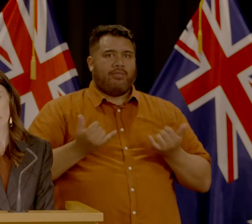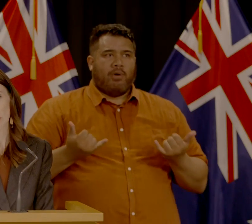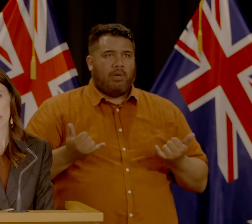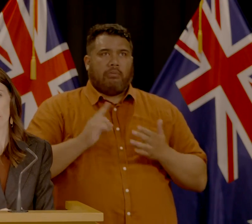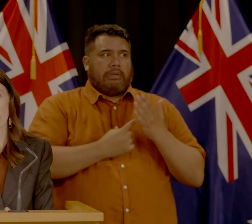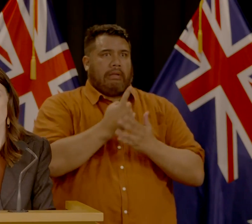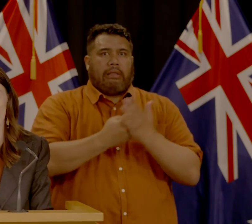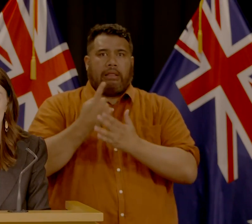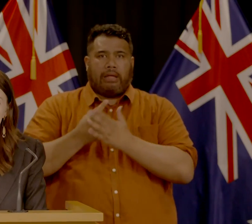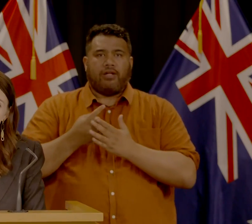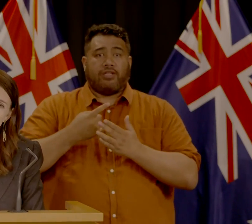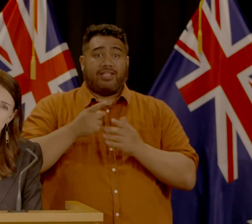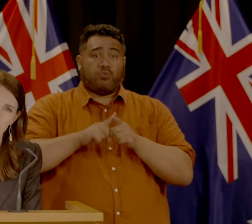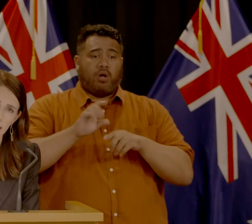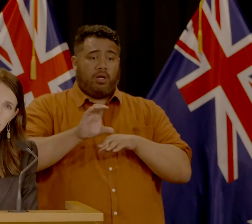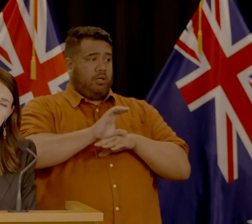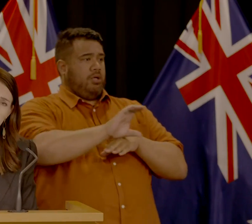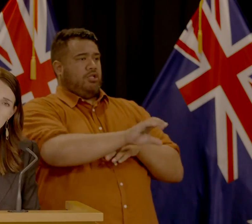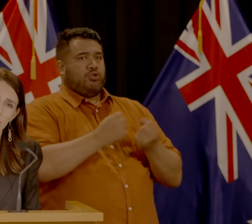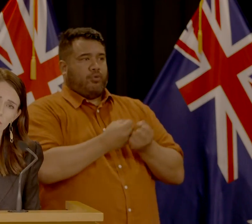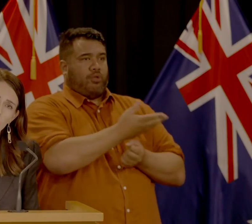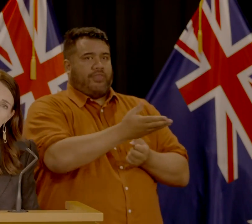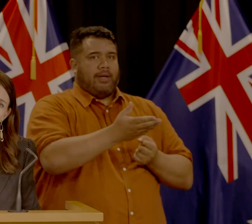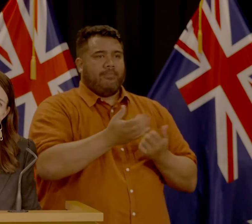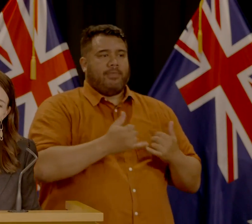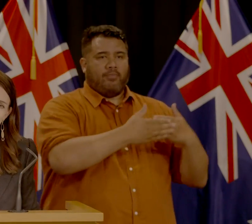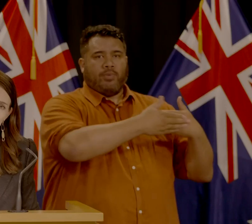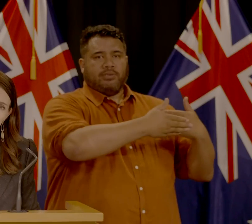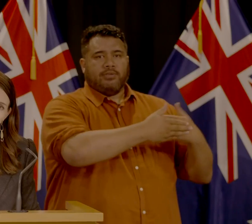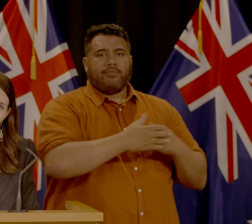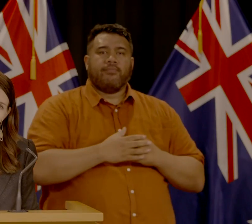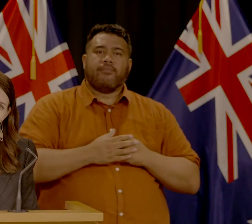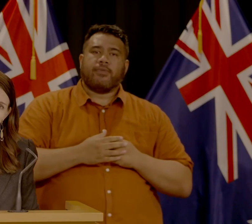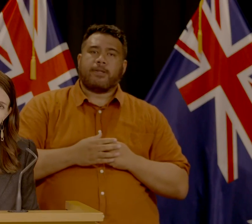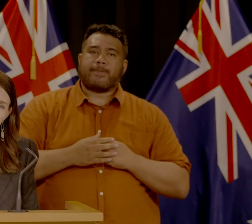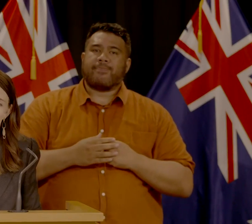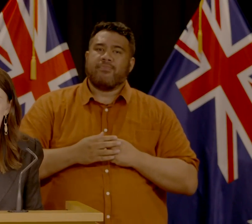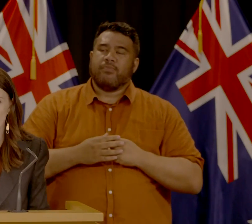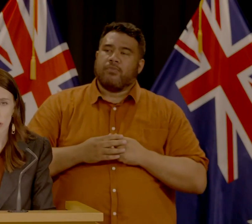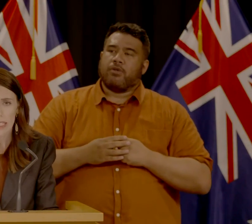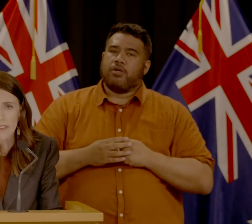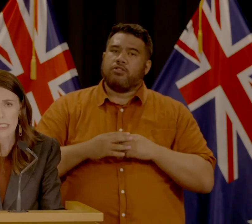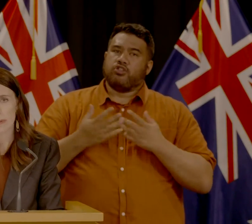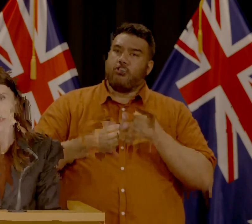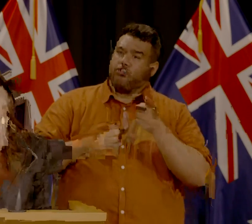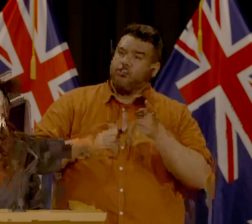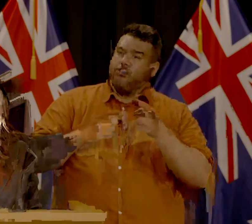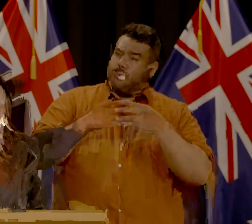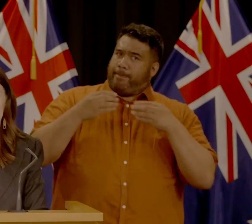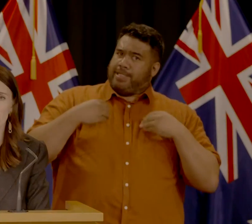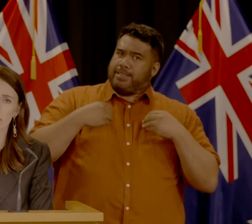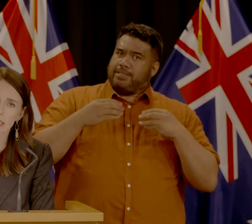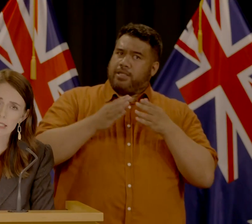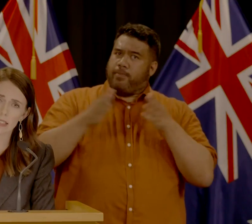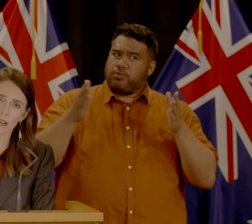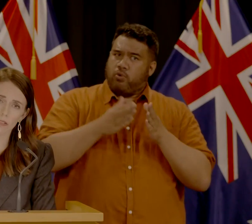the time to do that with the support package we provide. So those businesses are definitely part of the bit. Again, I'll leave the specifics